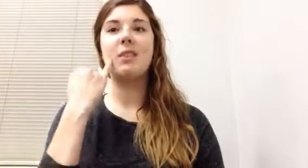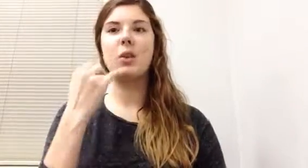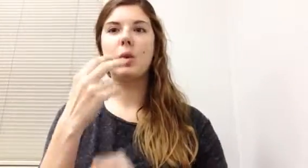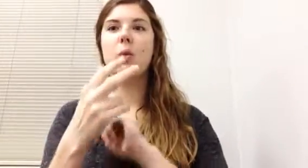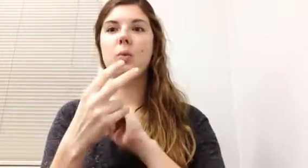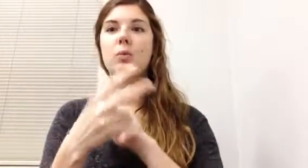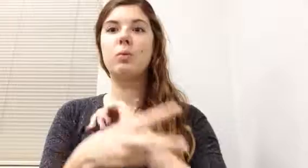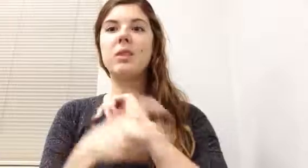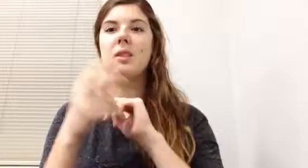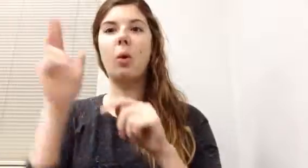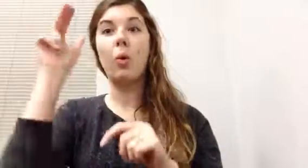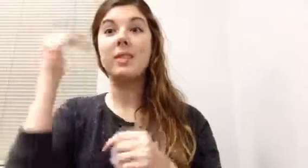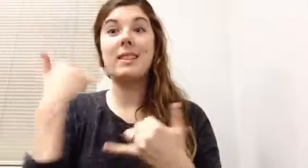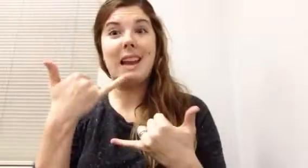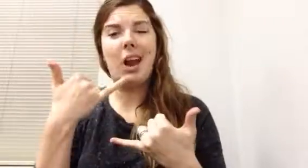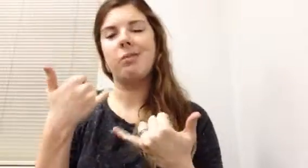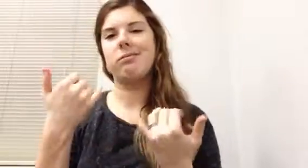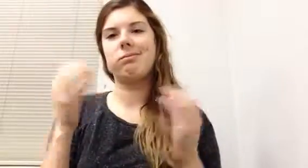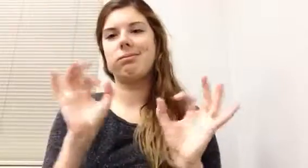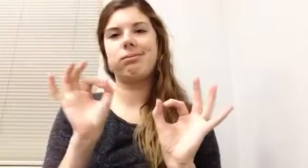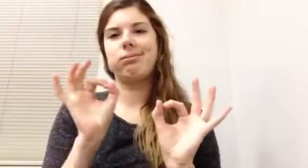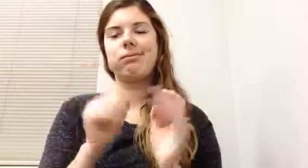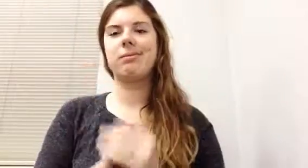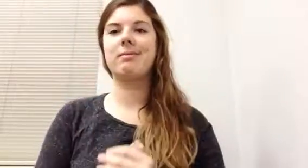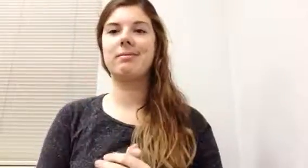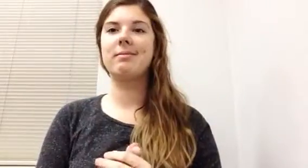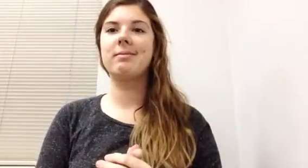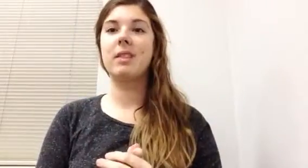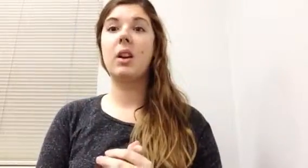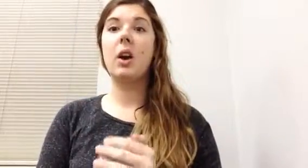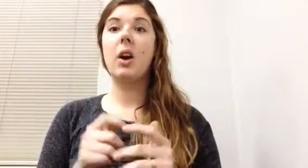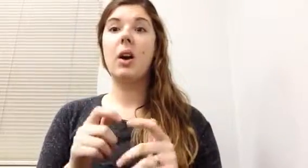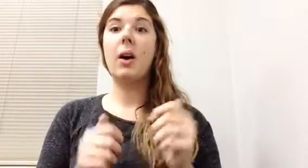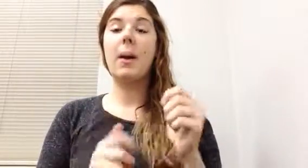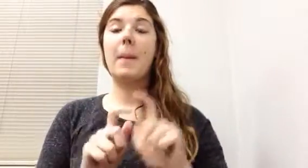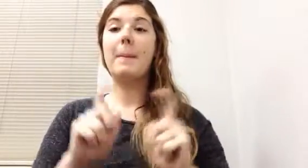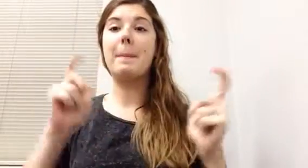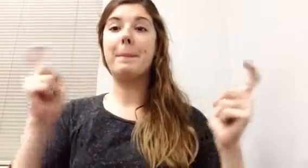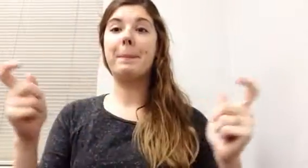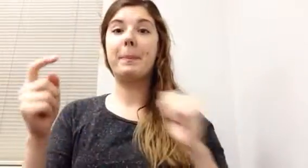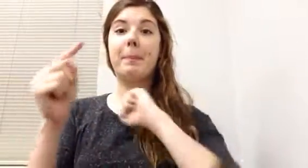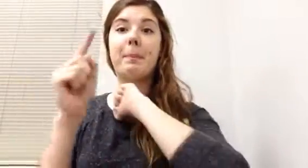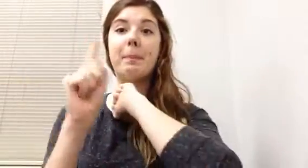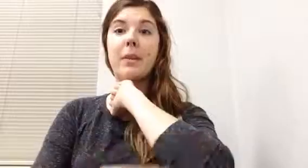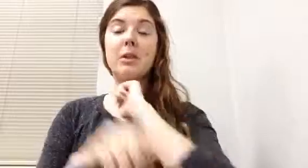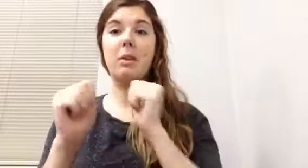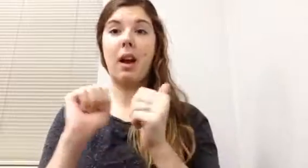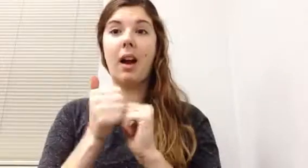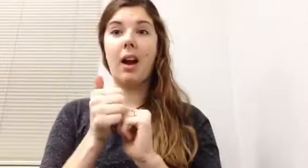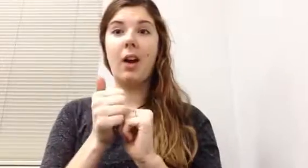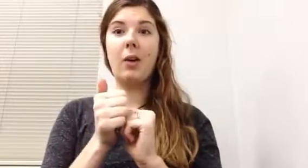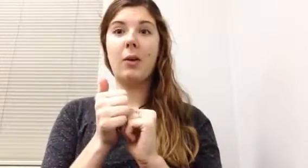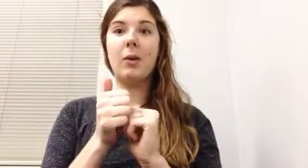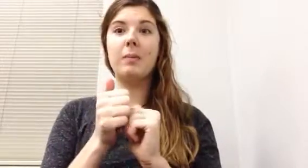deal. So our greatest punishment is for crimes against our most cherished values. Conflict theory is going to